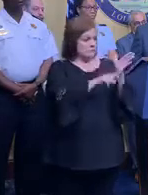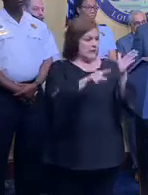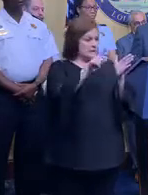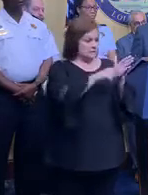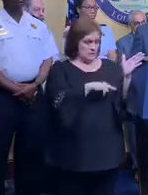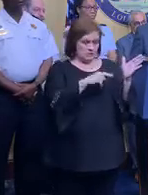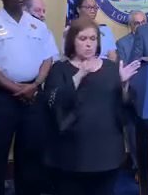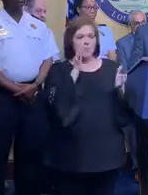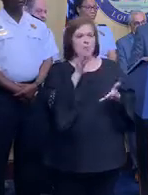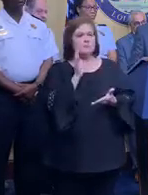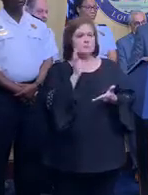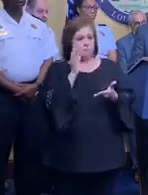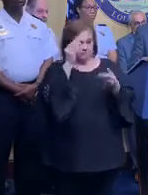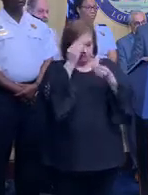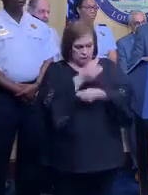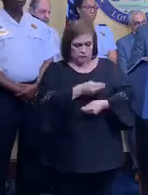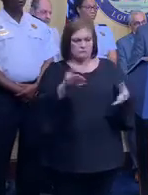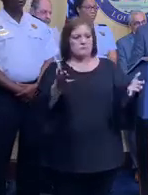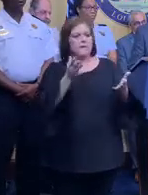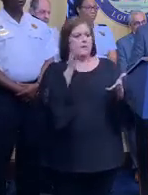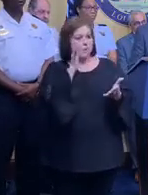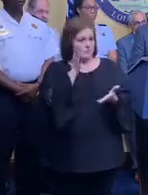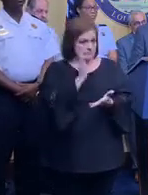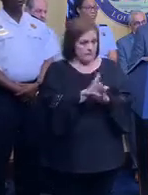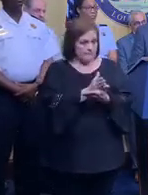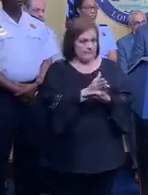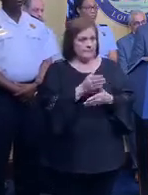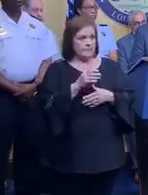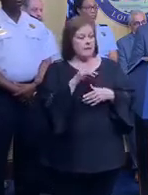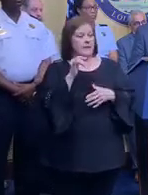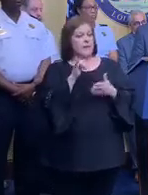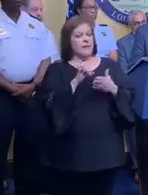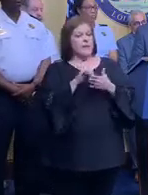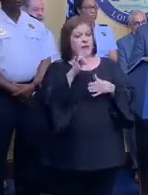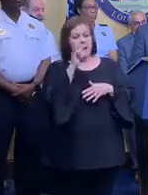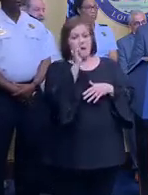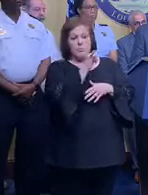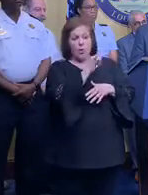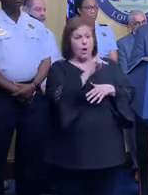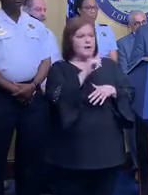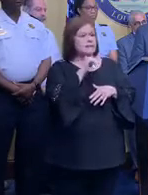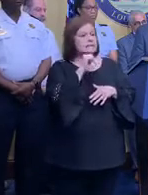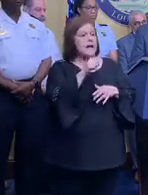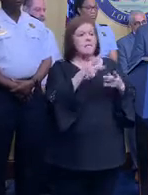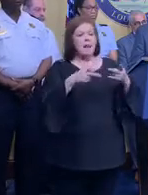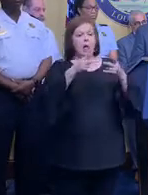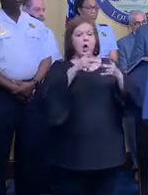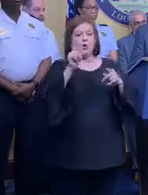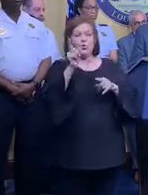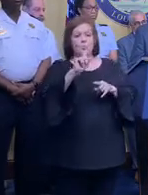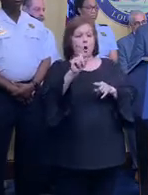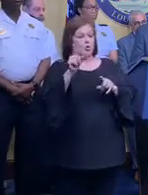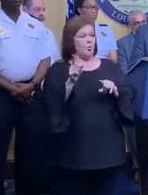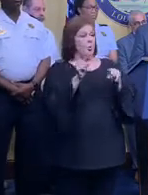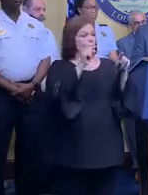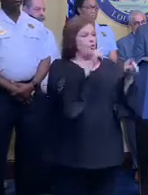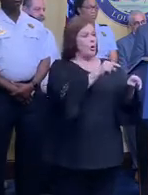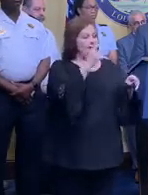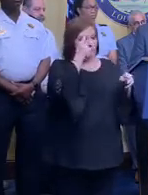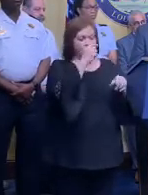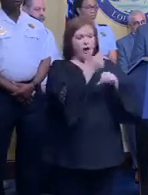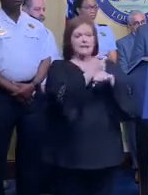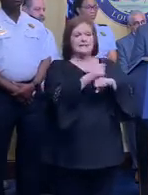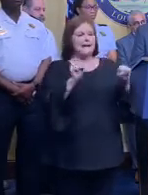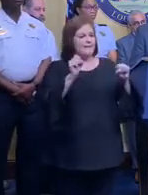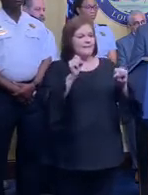screenings. And I must remind everyone that the airport is not a public shelter during storm events. The